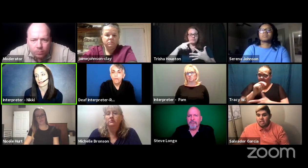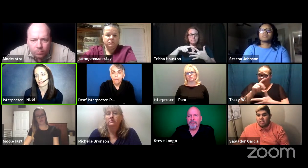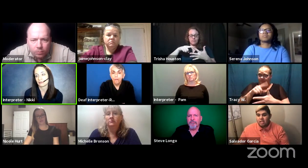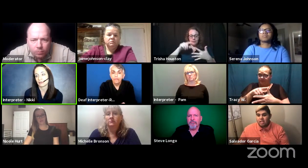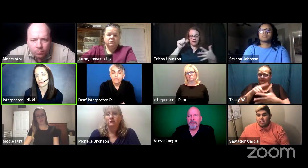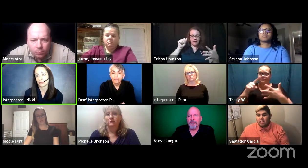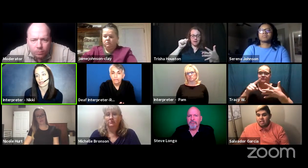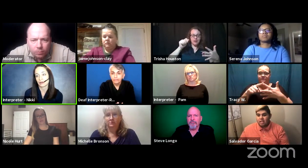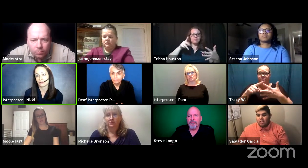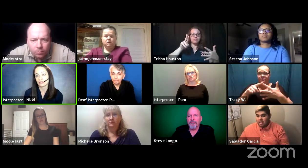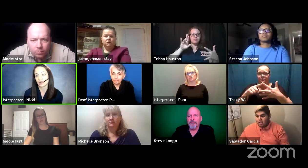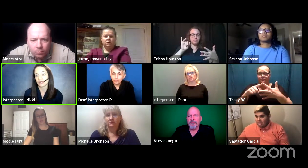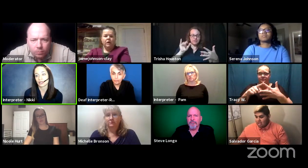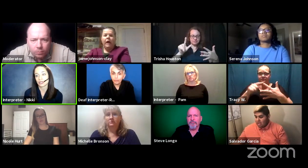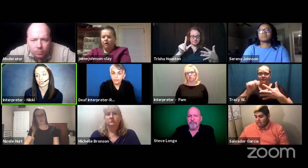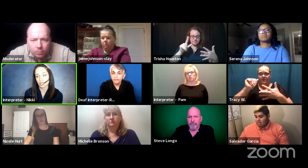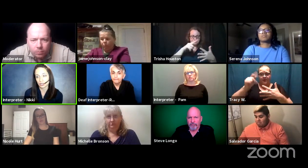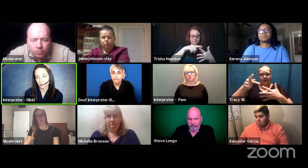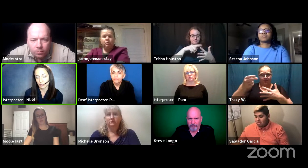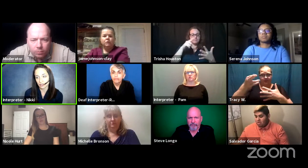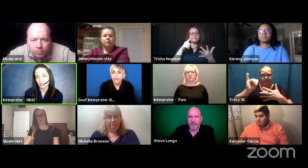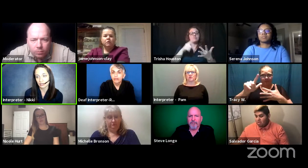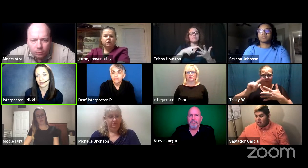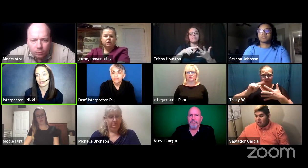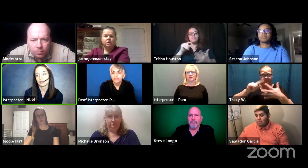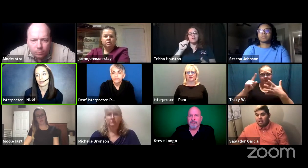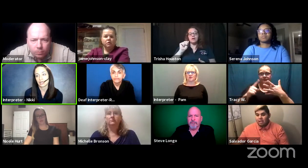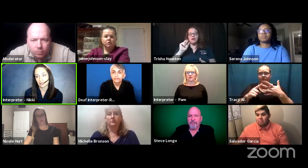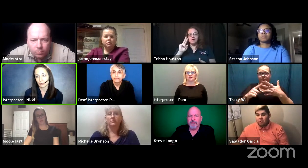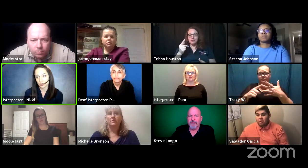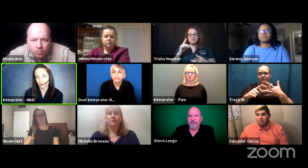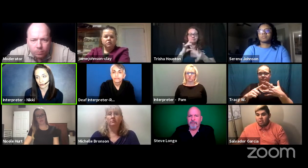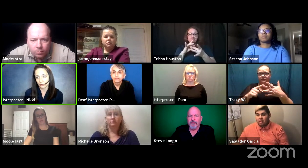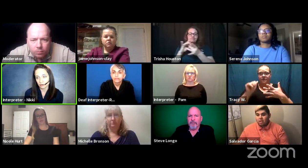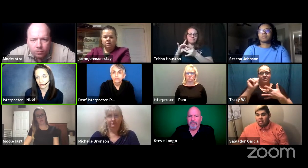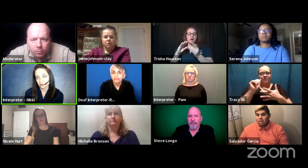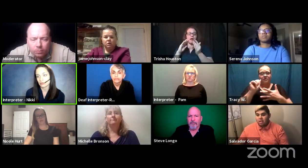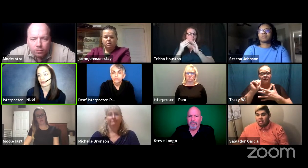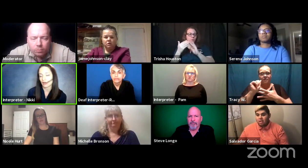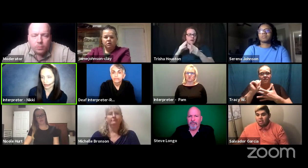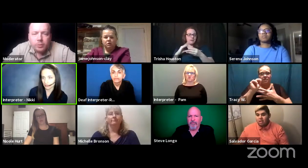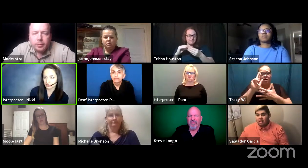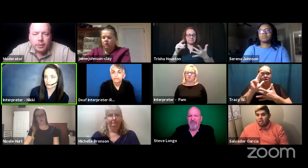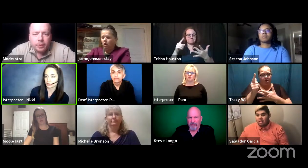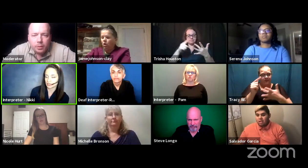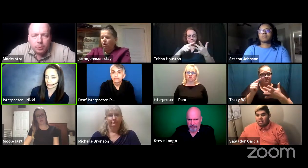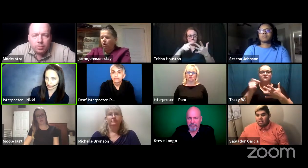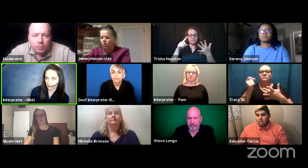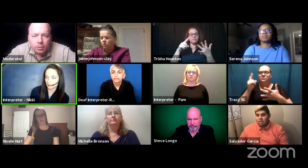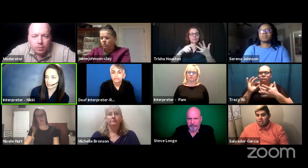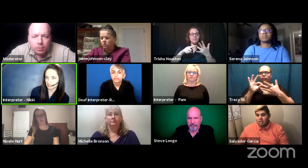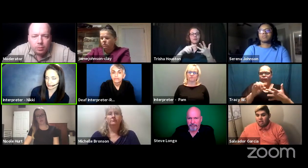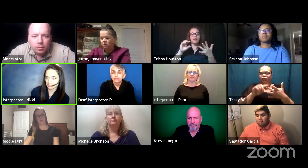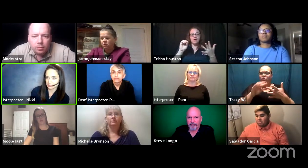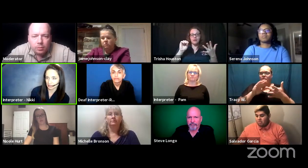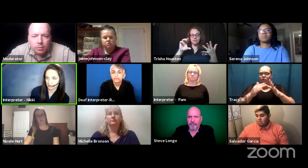the meetings will be held are January, April, August will be community comments as it is